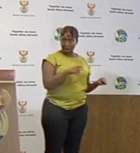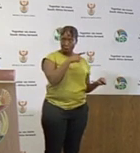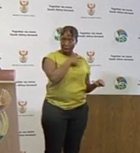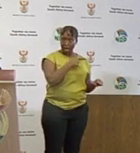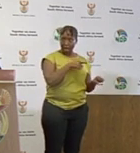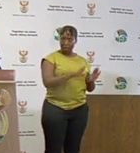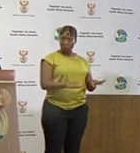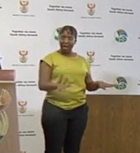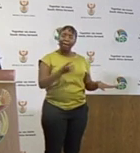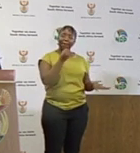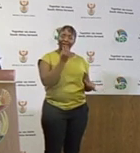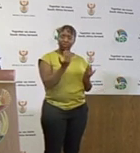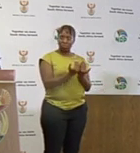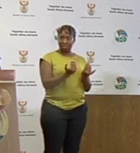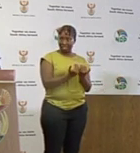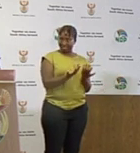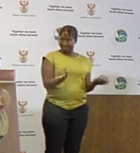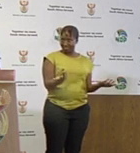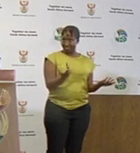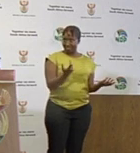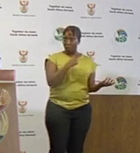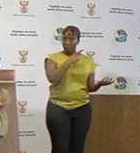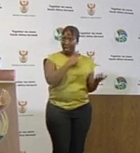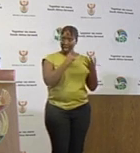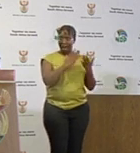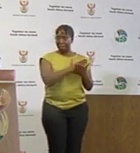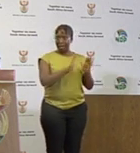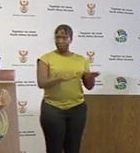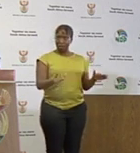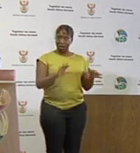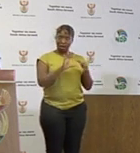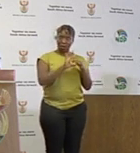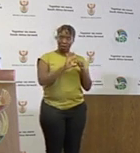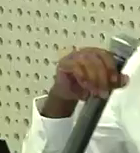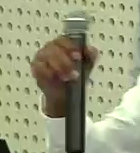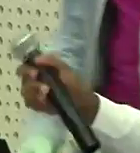of food parcels for the learners whilst they are at home? Thank you so much, Minister.